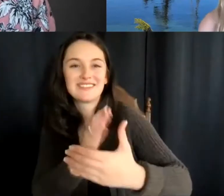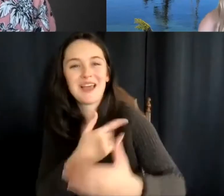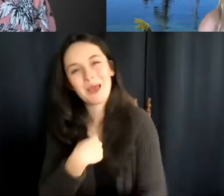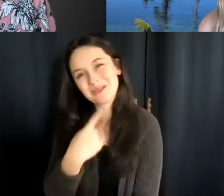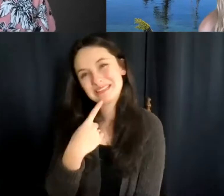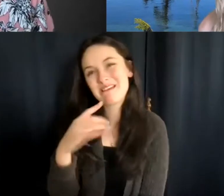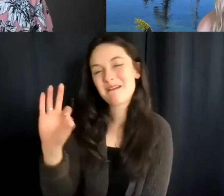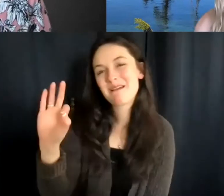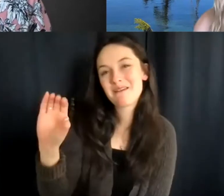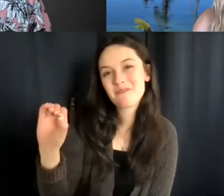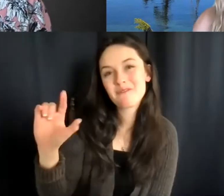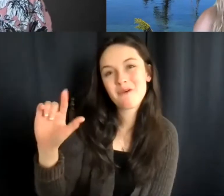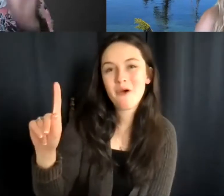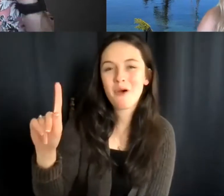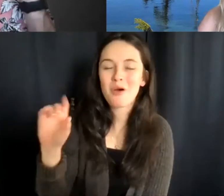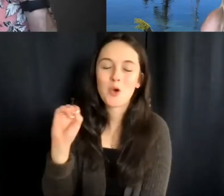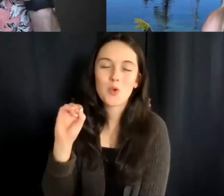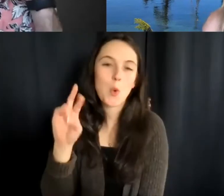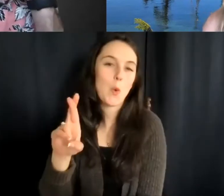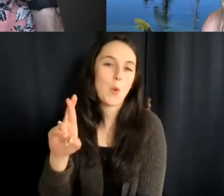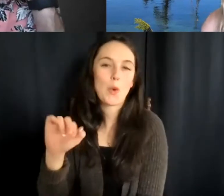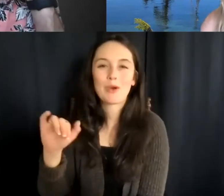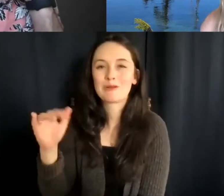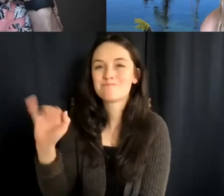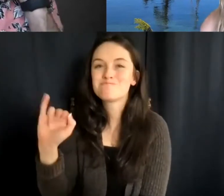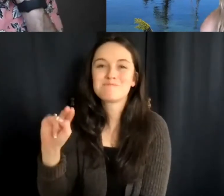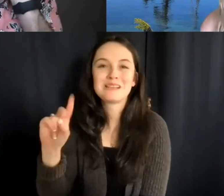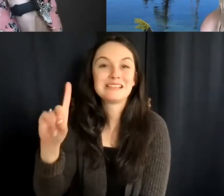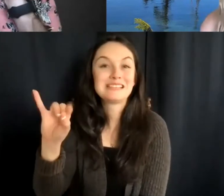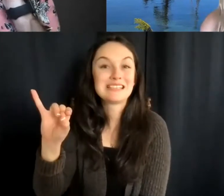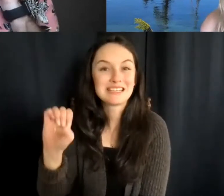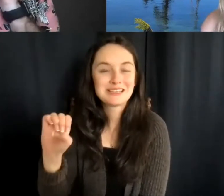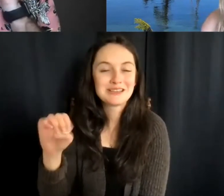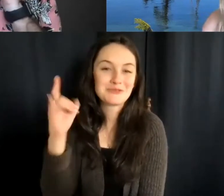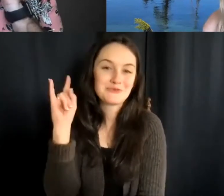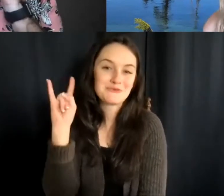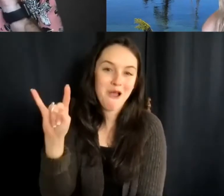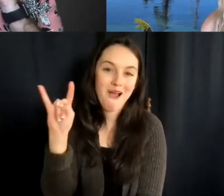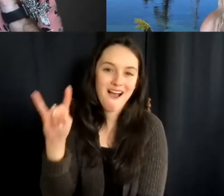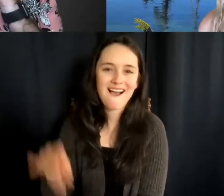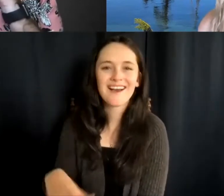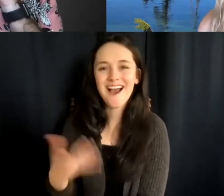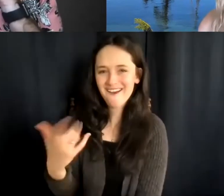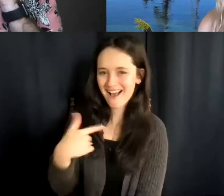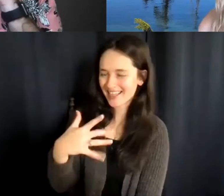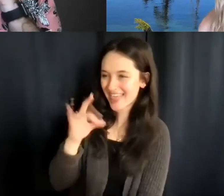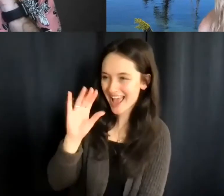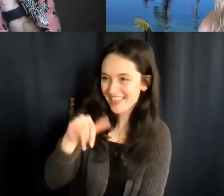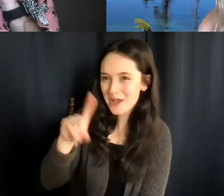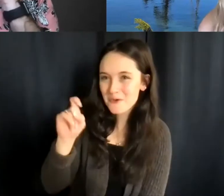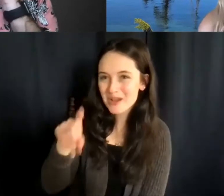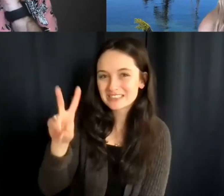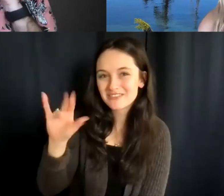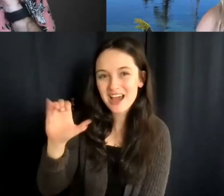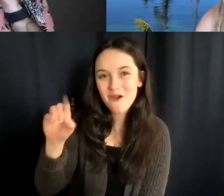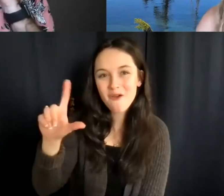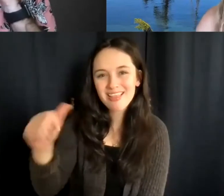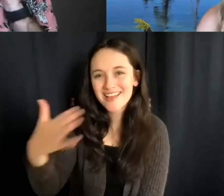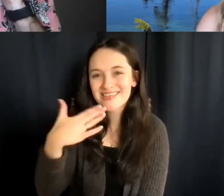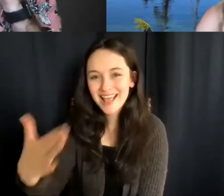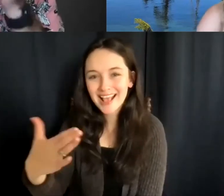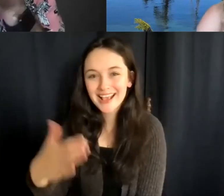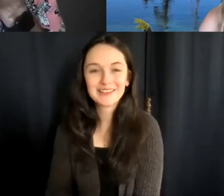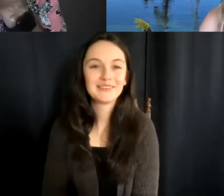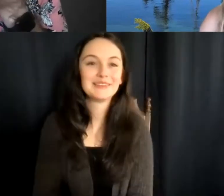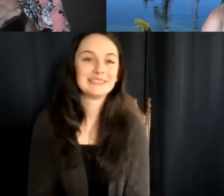rock or something like that. Yeah, Okay. yeah. I like that question, Viola. Okay. I do too. Thank